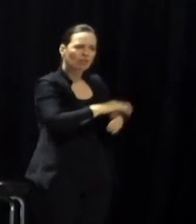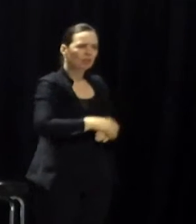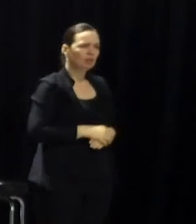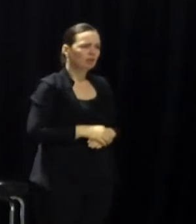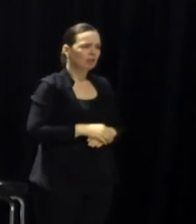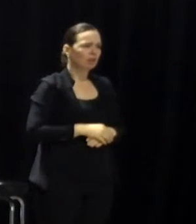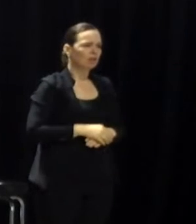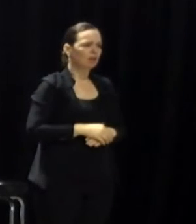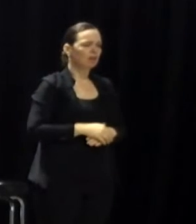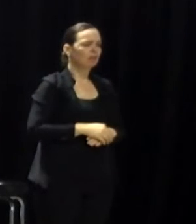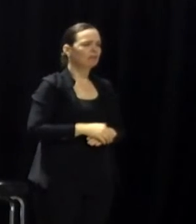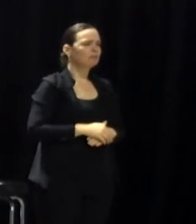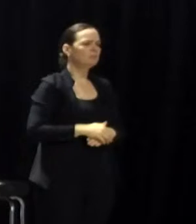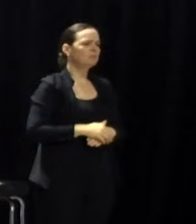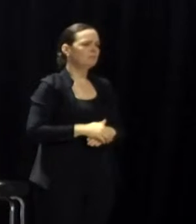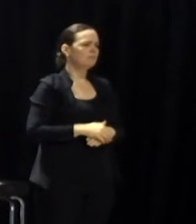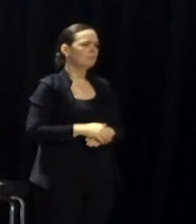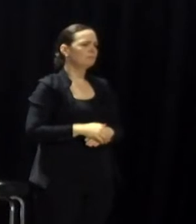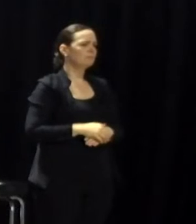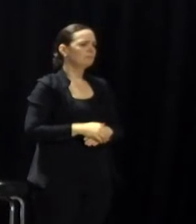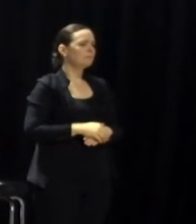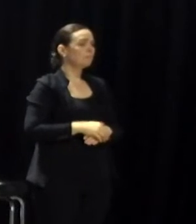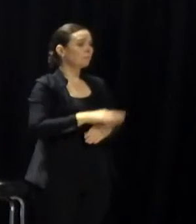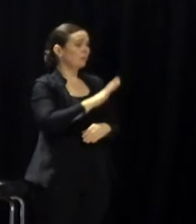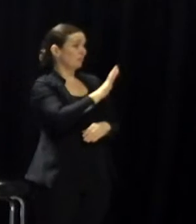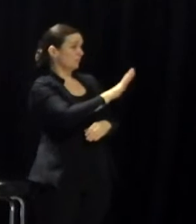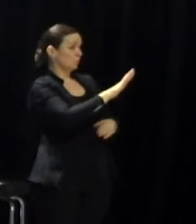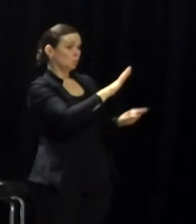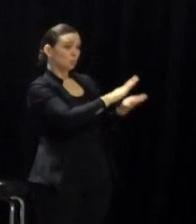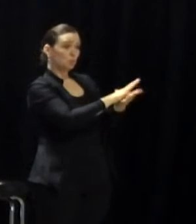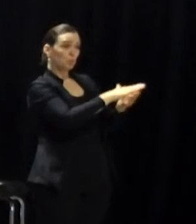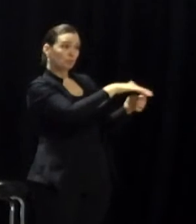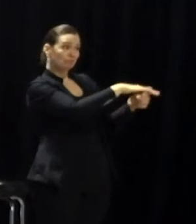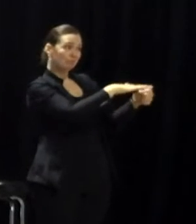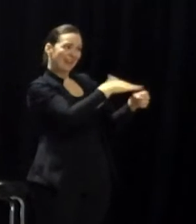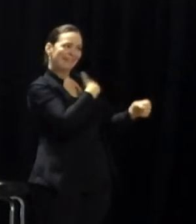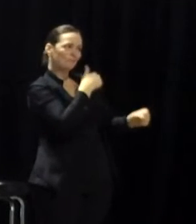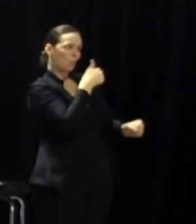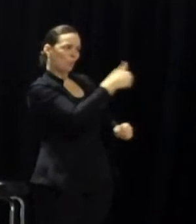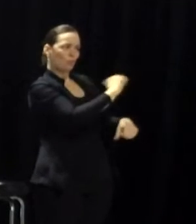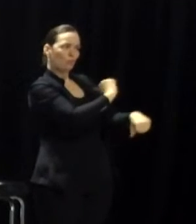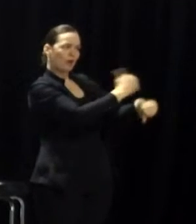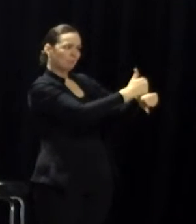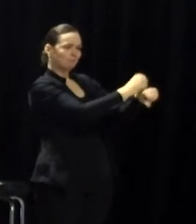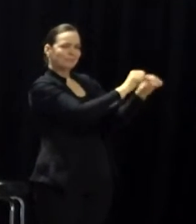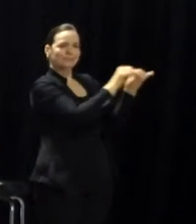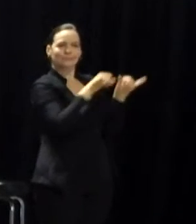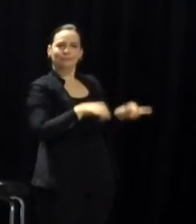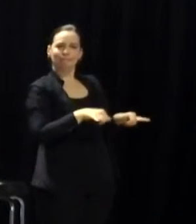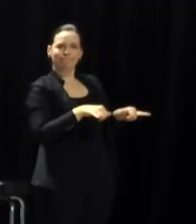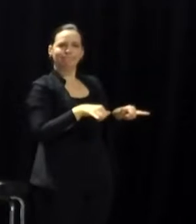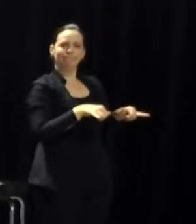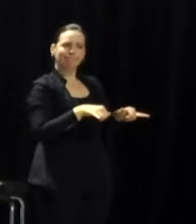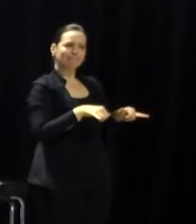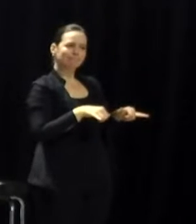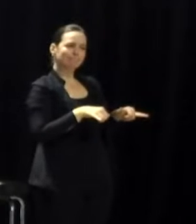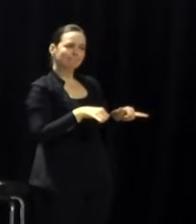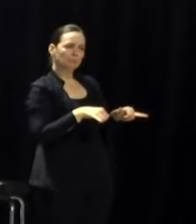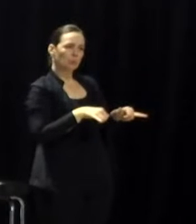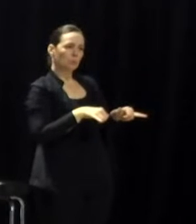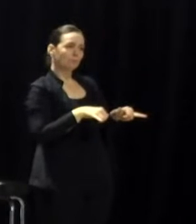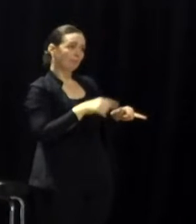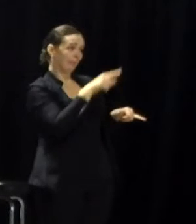make their decision. But everyone else started today. We're going to do the testing. We looked